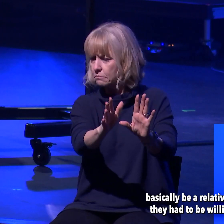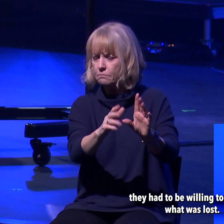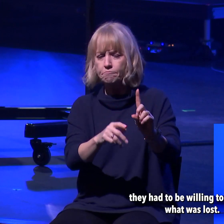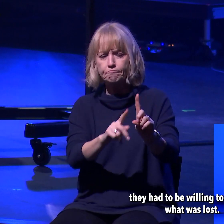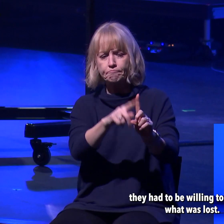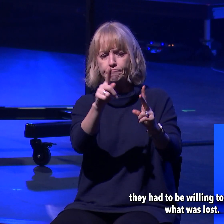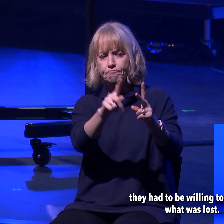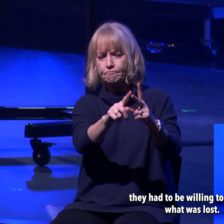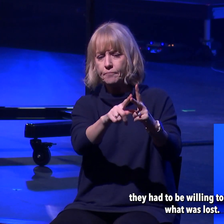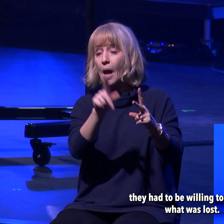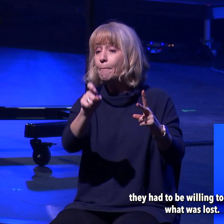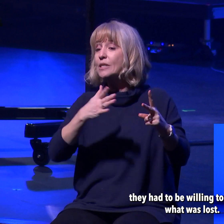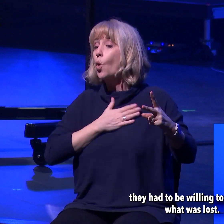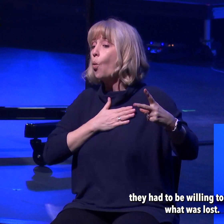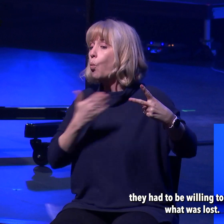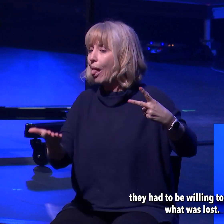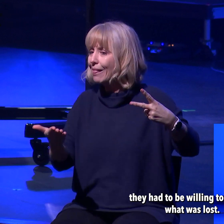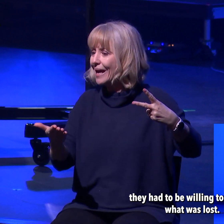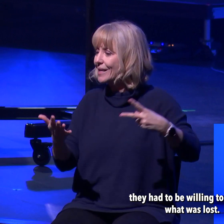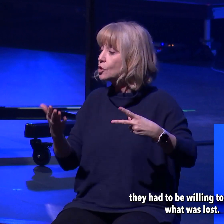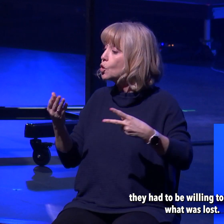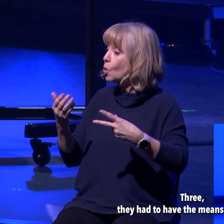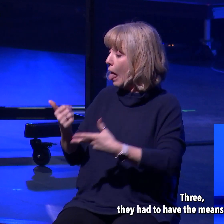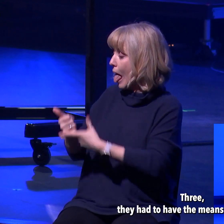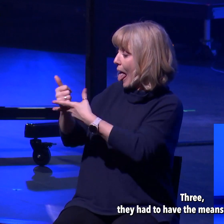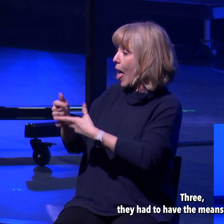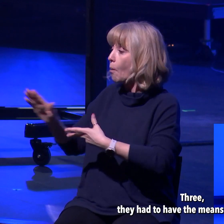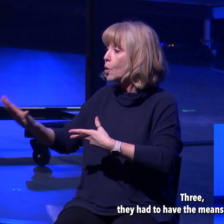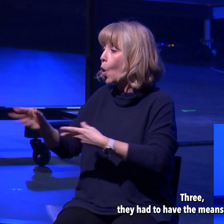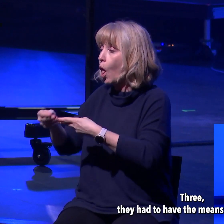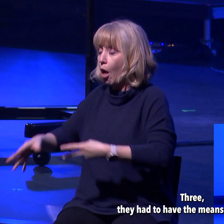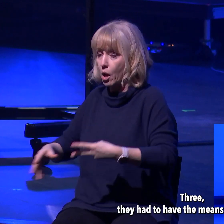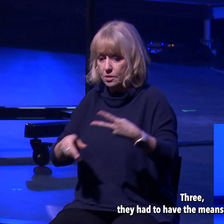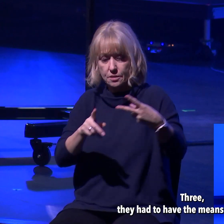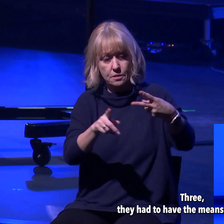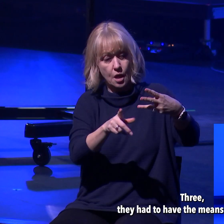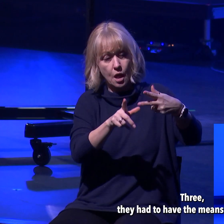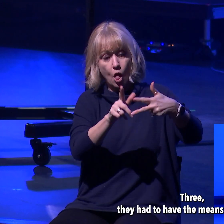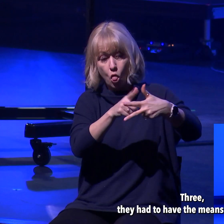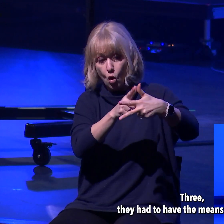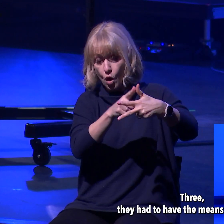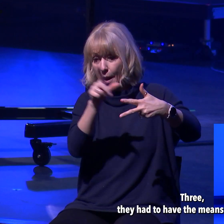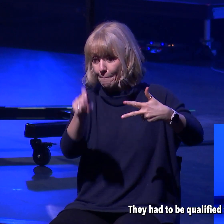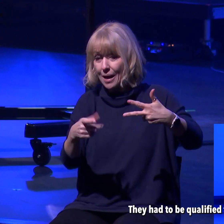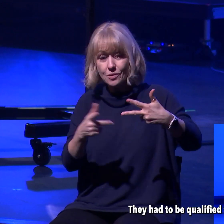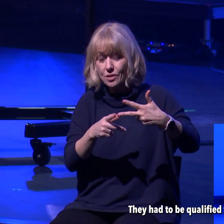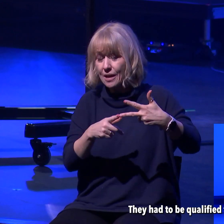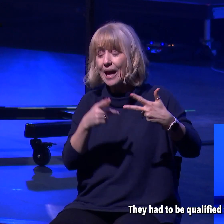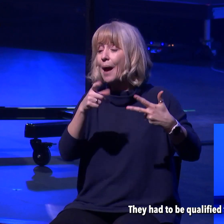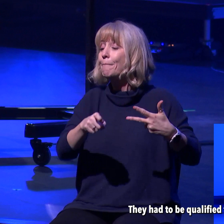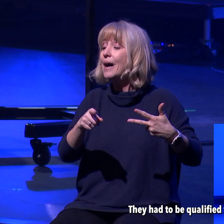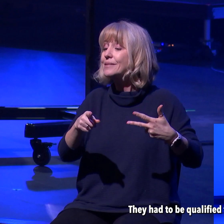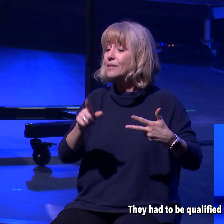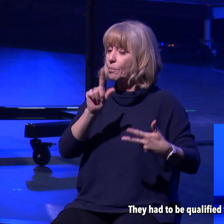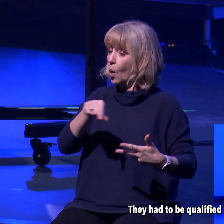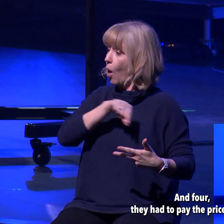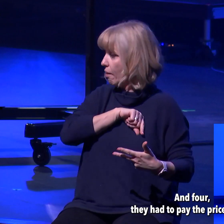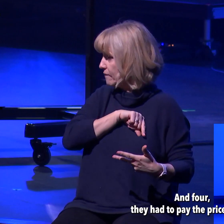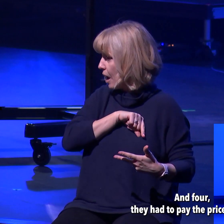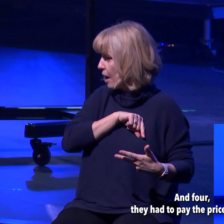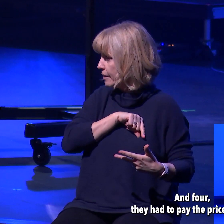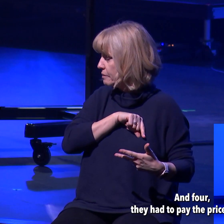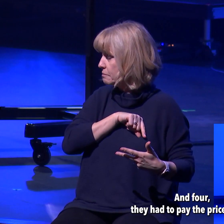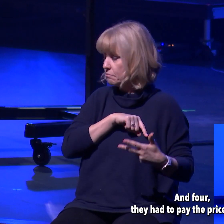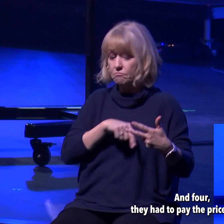be willing. They had to be willing to redeem what was lost. 3, they had to have the means to redeem. They had to be qualified to do so.